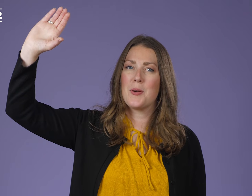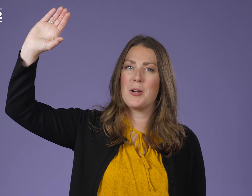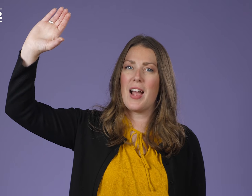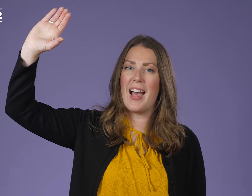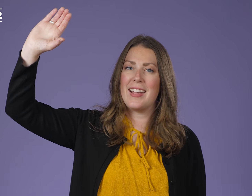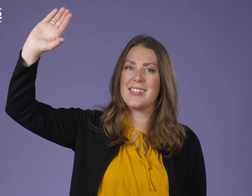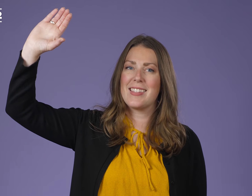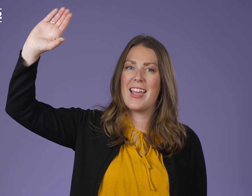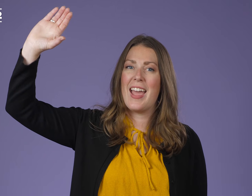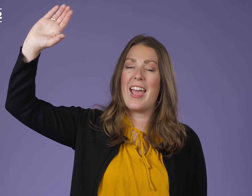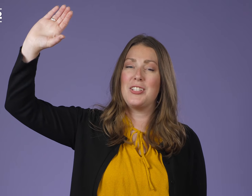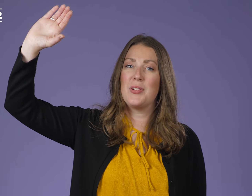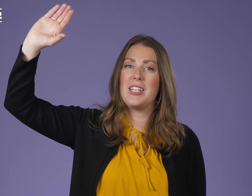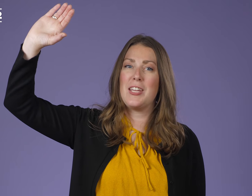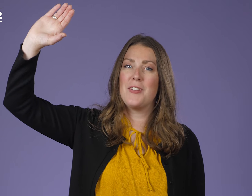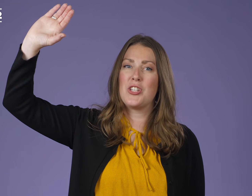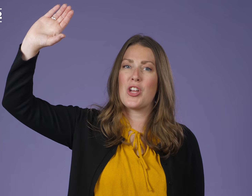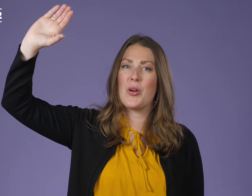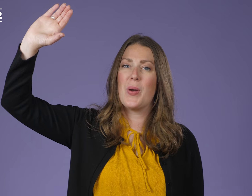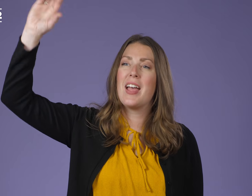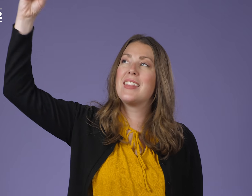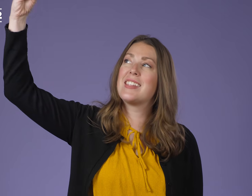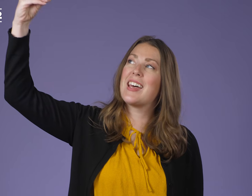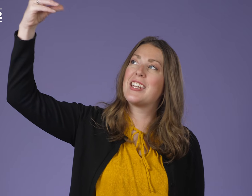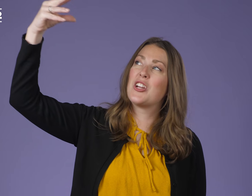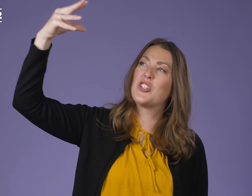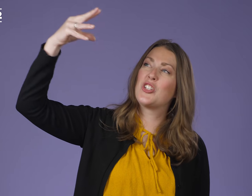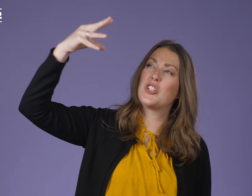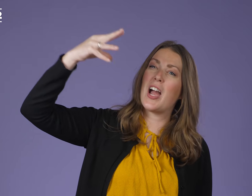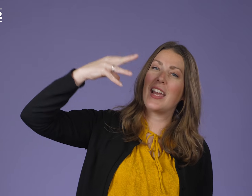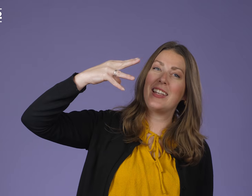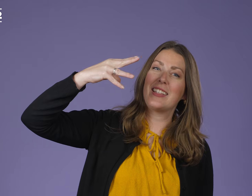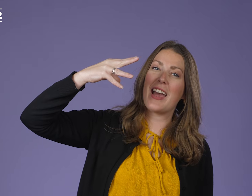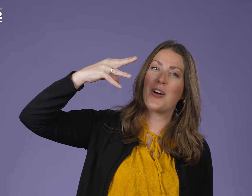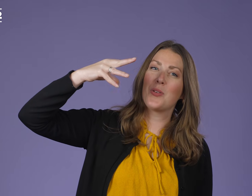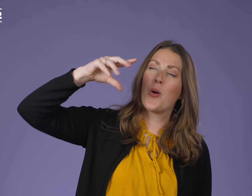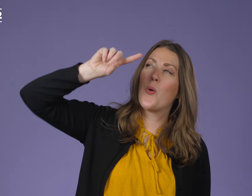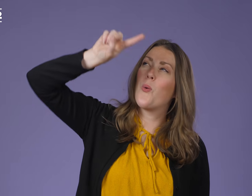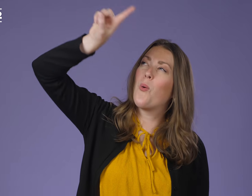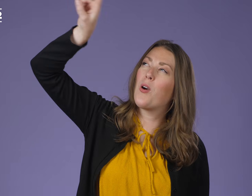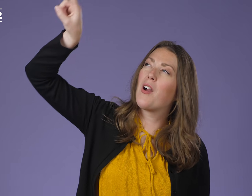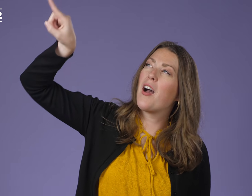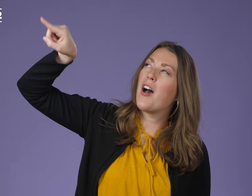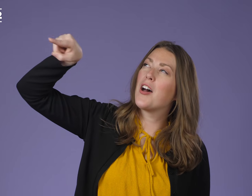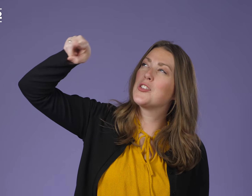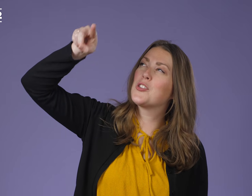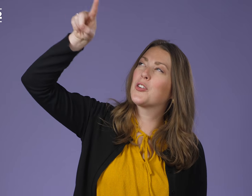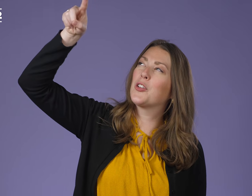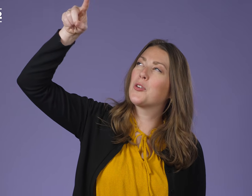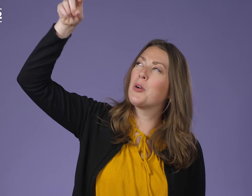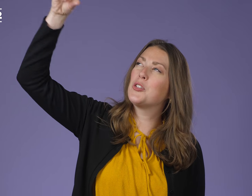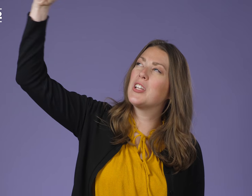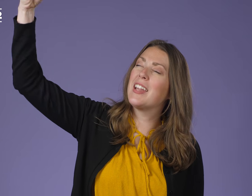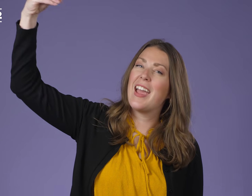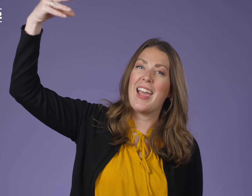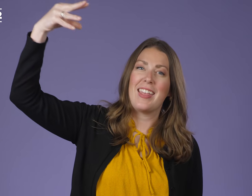your eyes, and you can even show the sun shining down or a circular motion and then